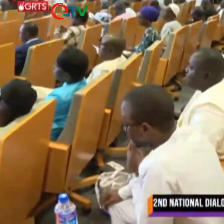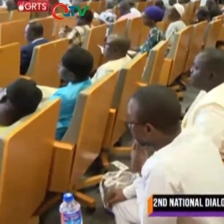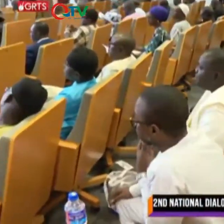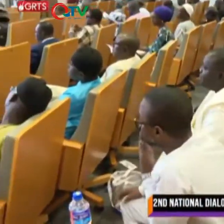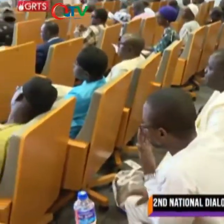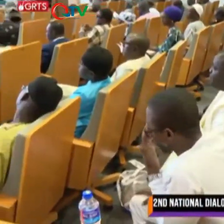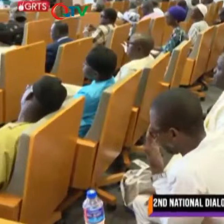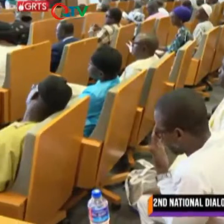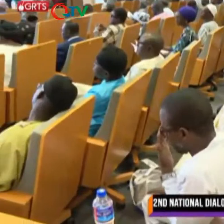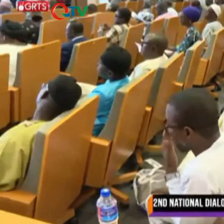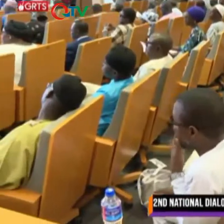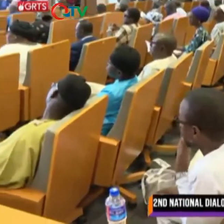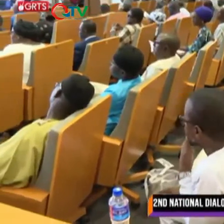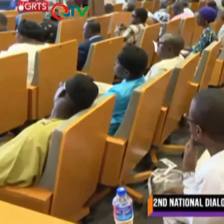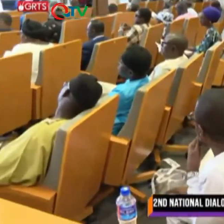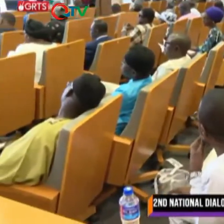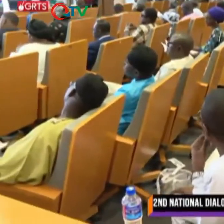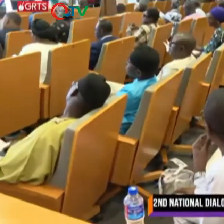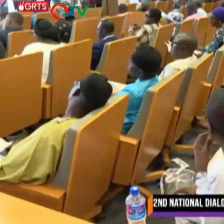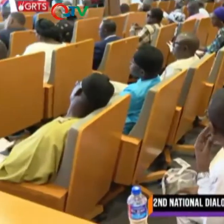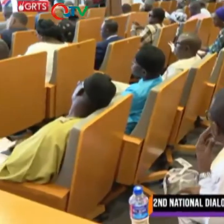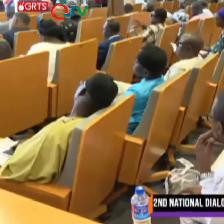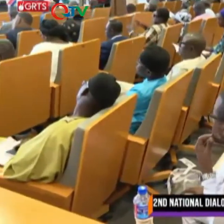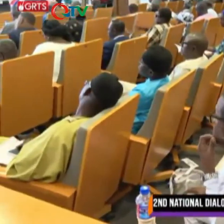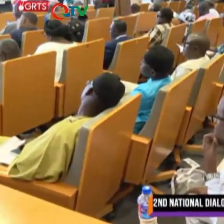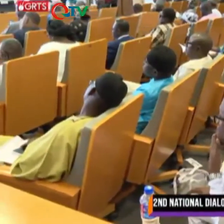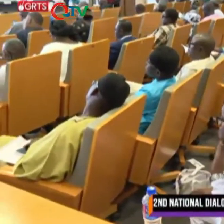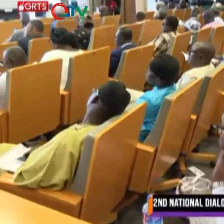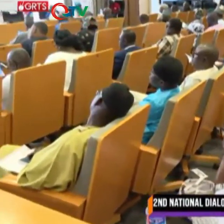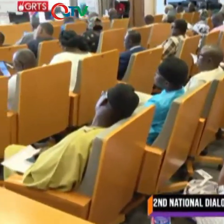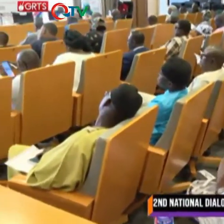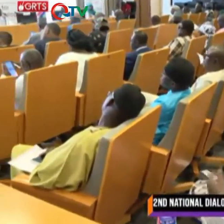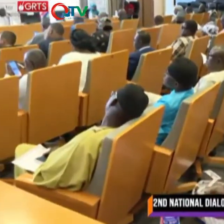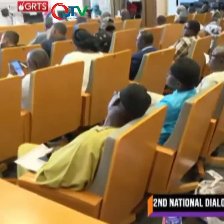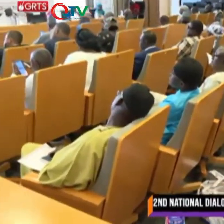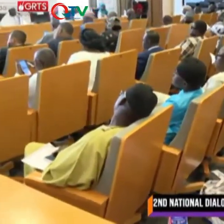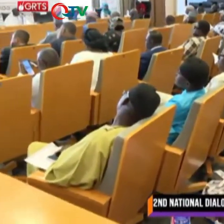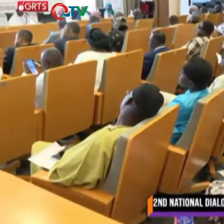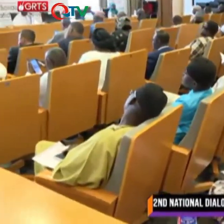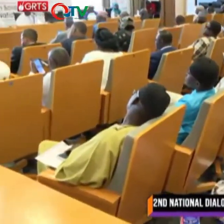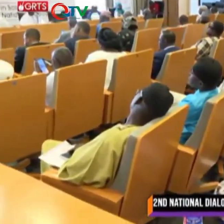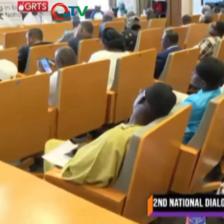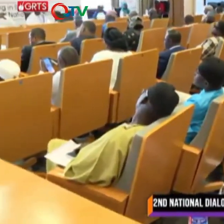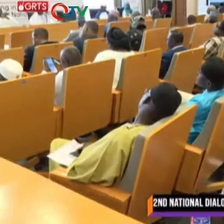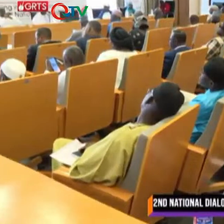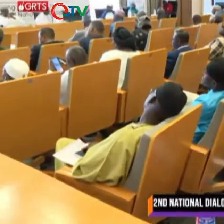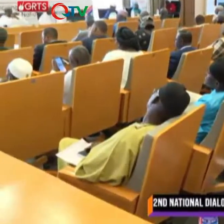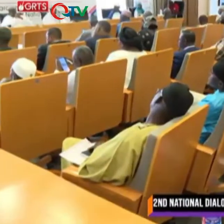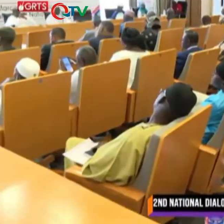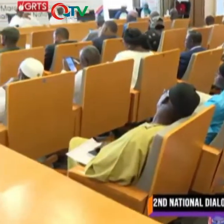government in the dual interest of our parties and the people to develop this nation.